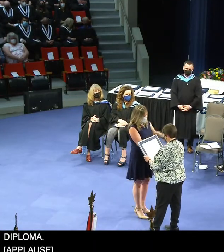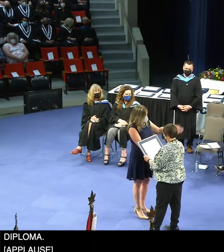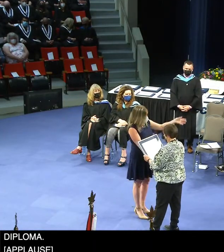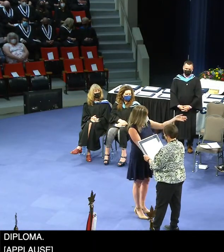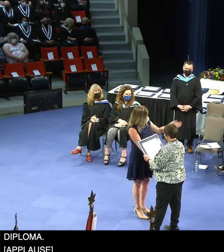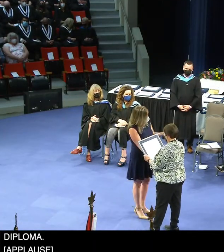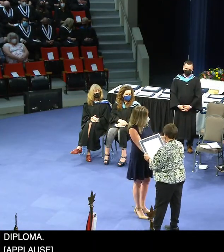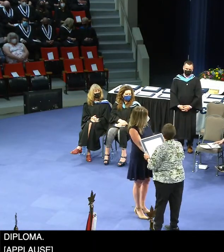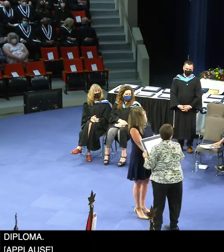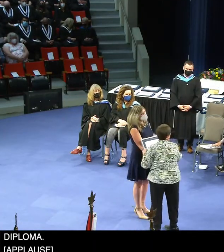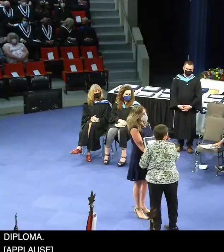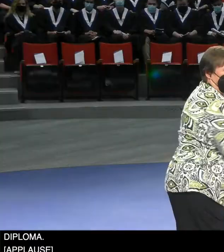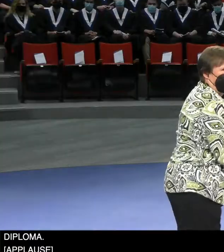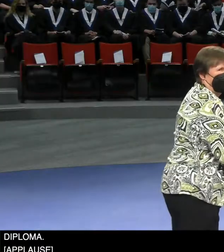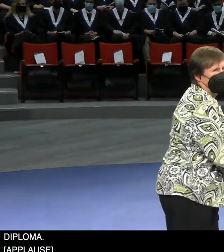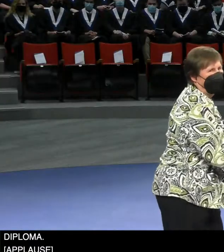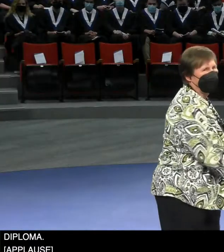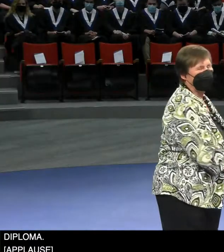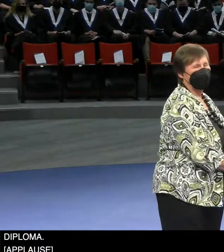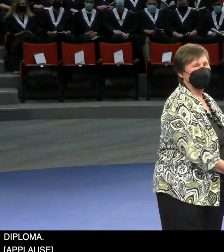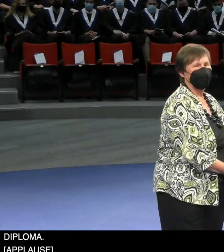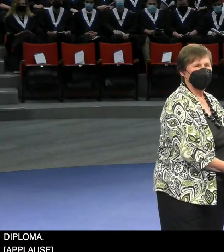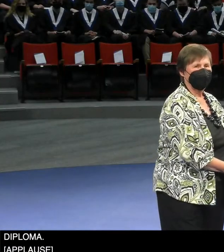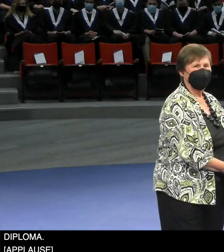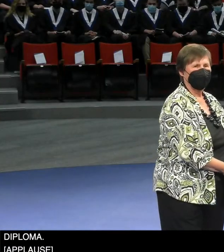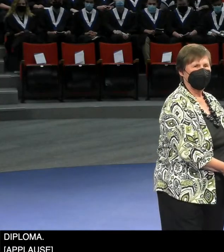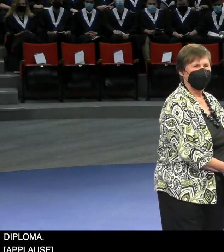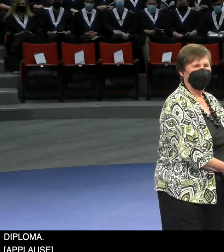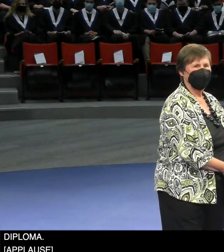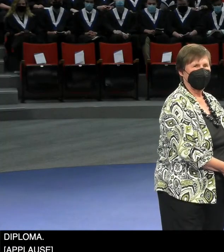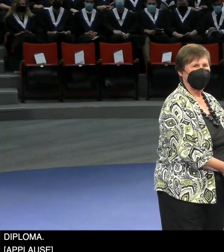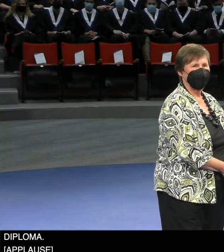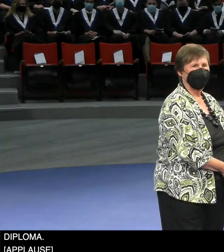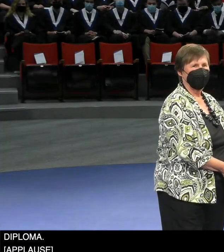God keep our land